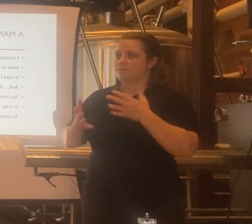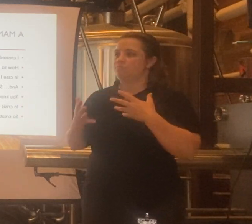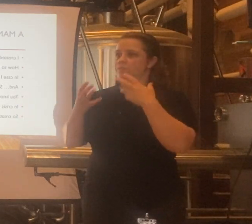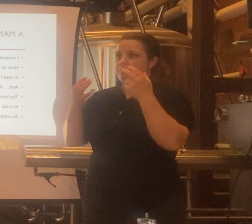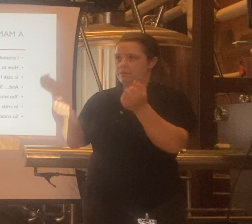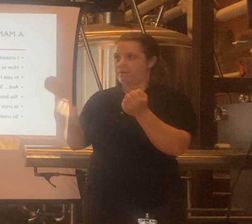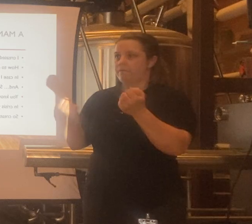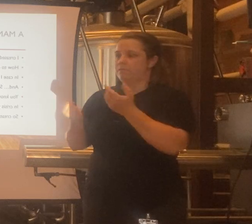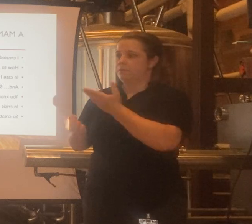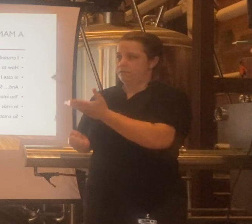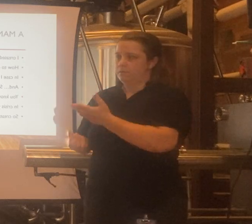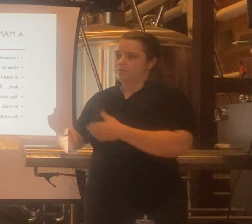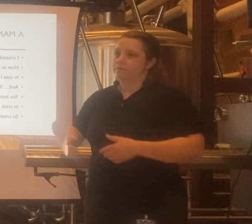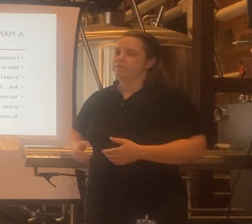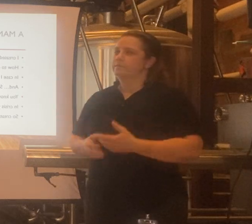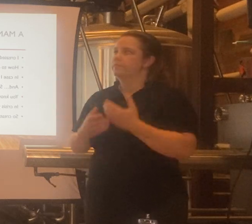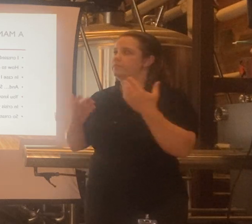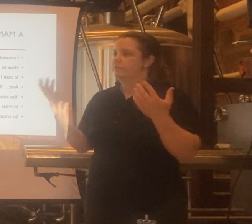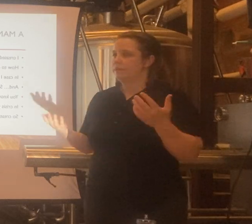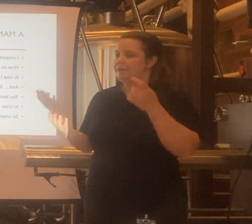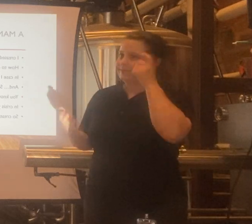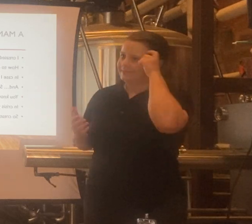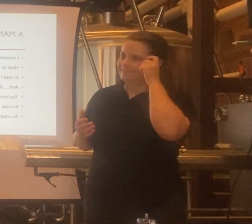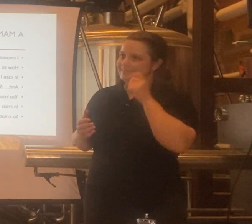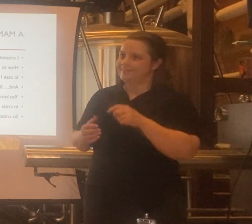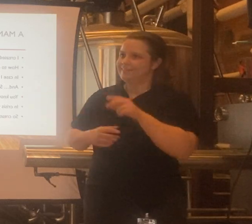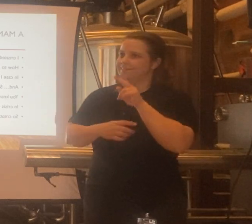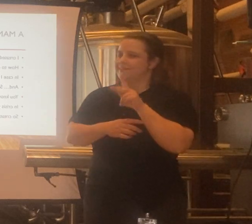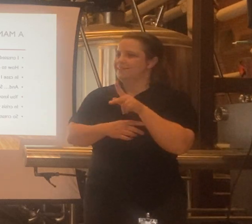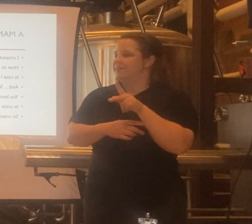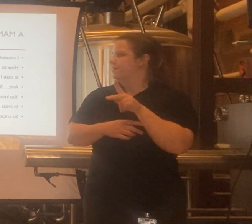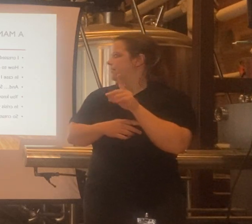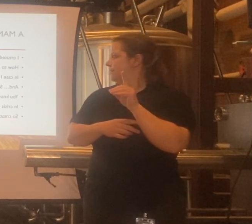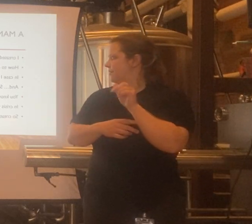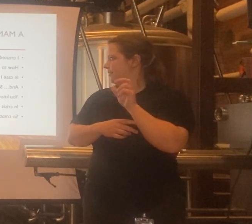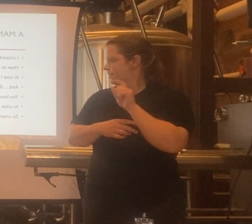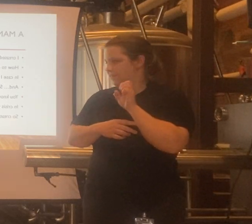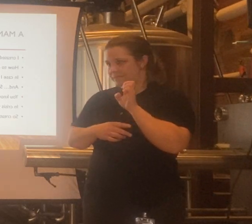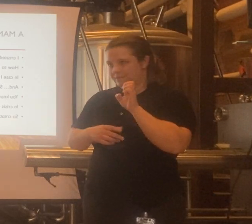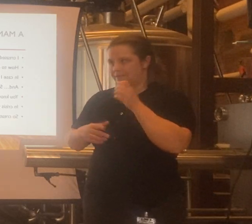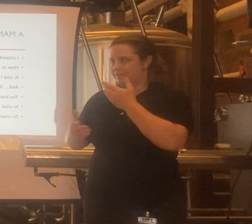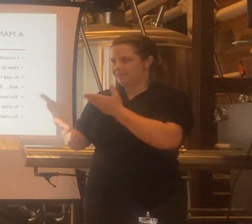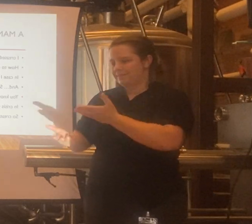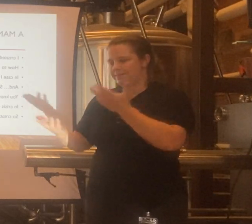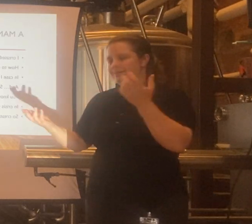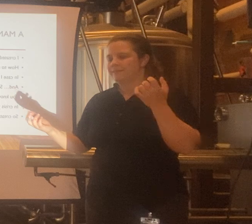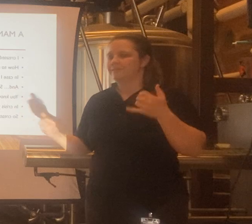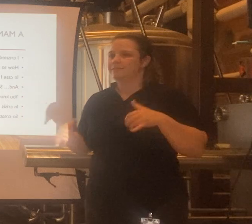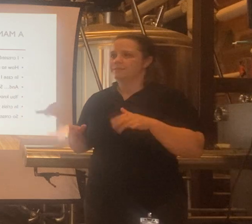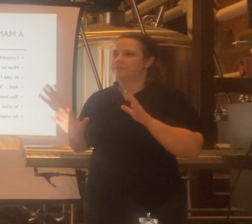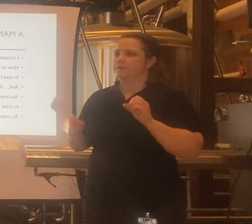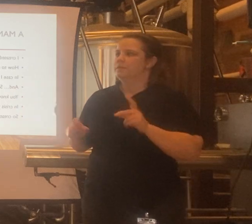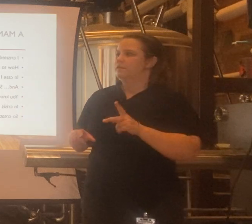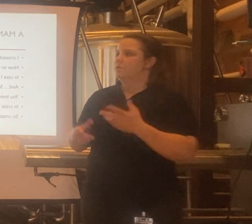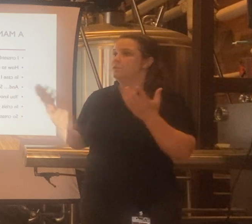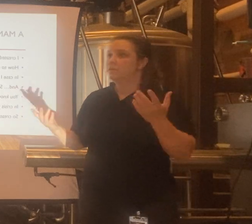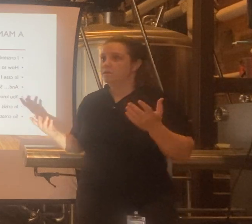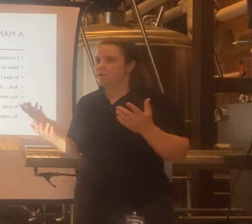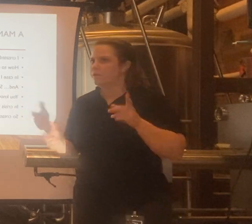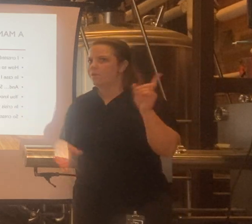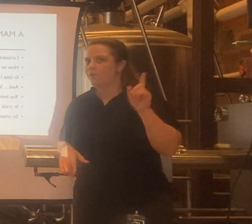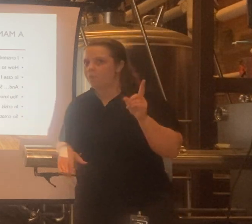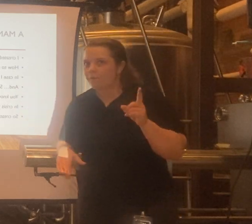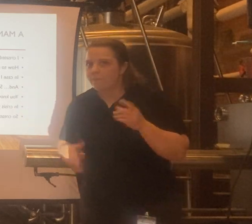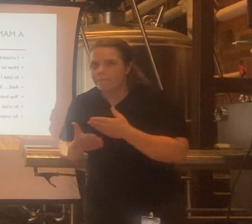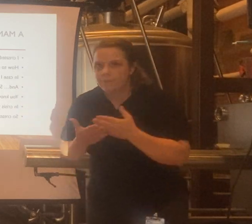tell you I already need to update it. New heaters, new generator, etc. And then where is the stuff? Dad, where's the heaters? Dad, where's the air